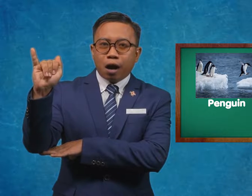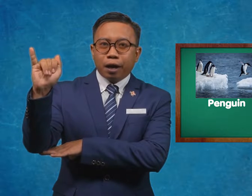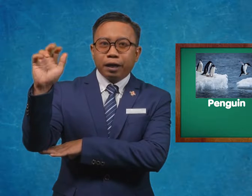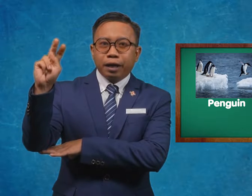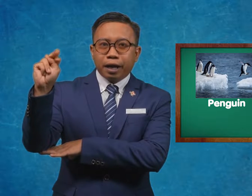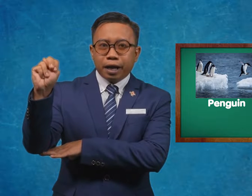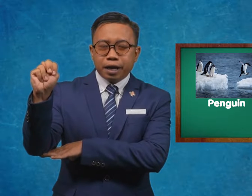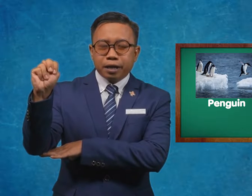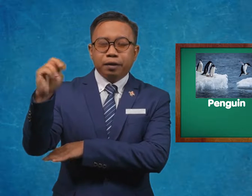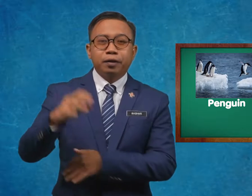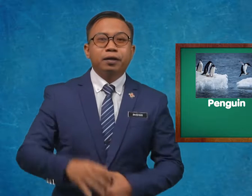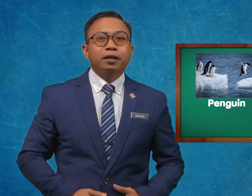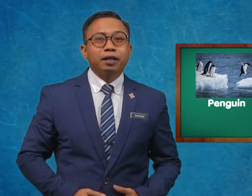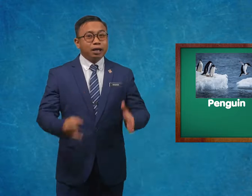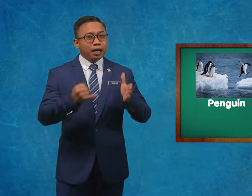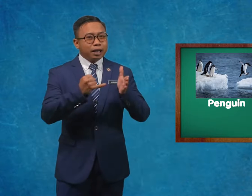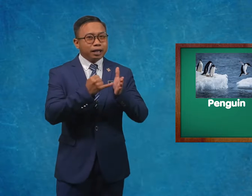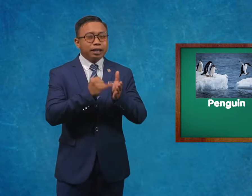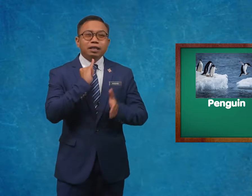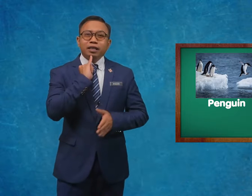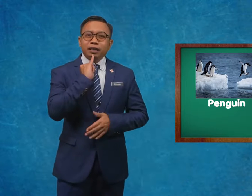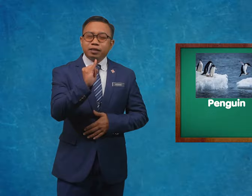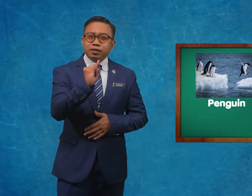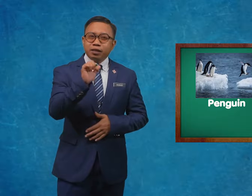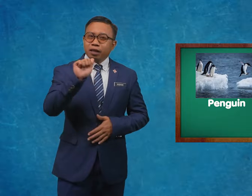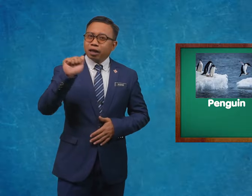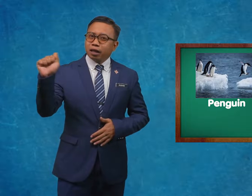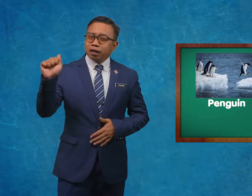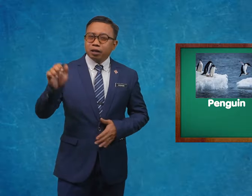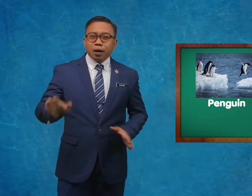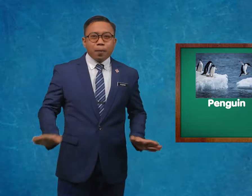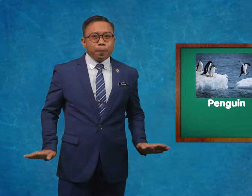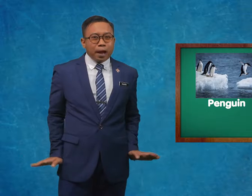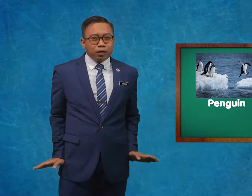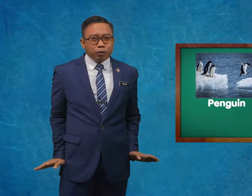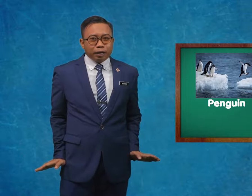I N. It is a penguin.